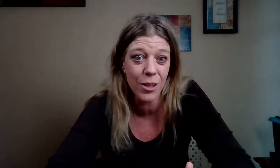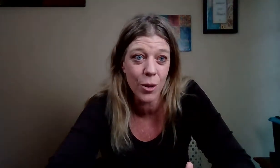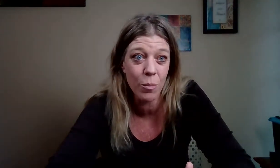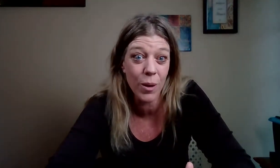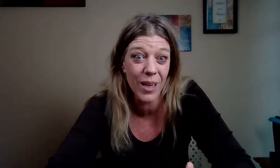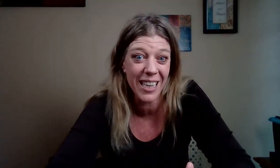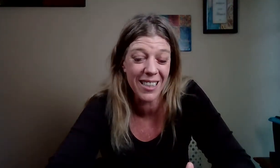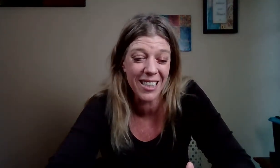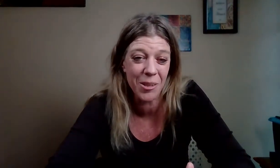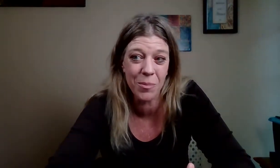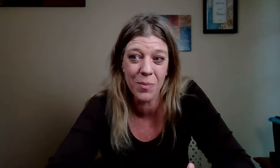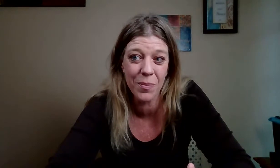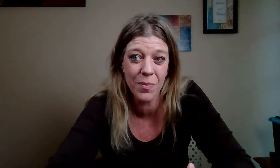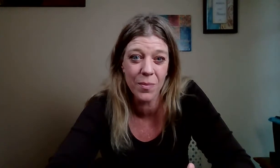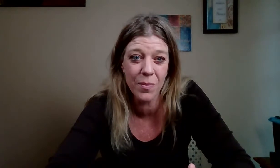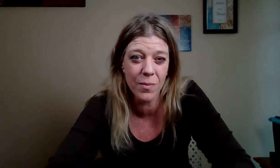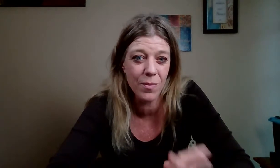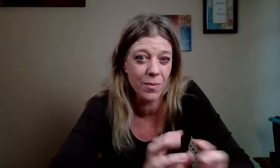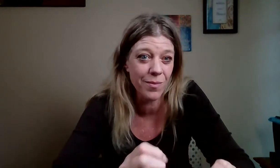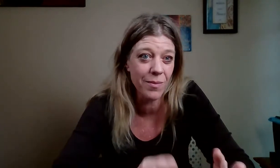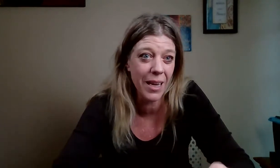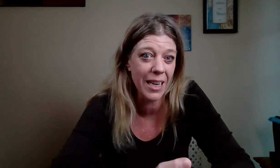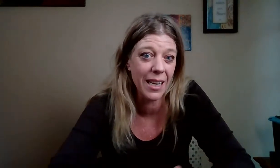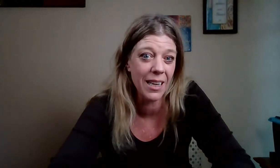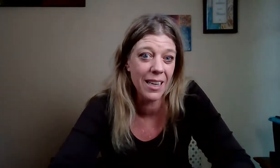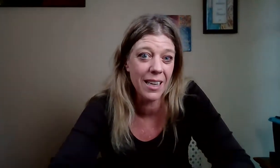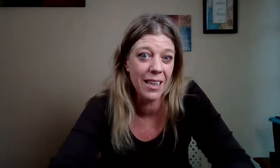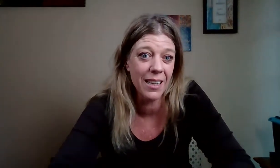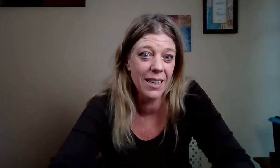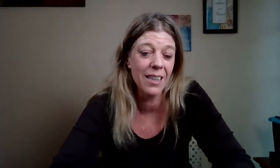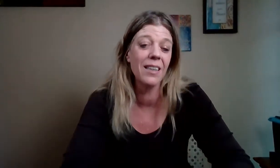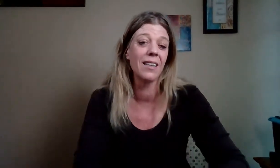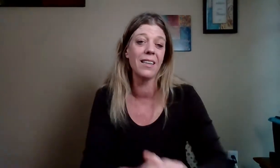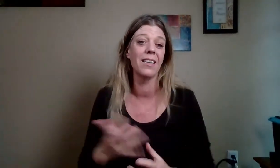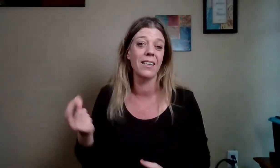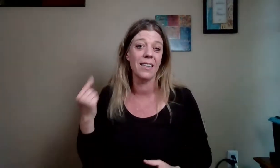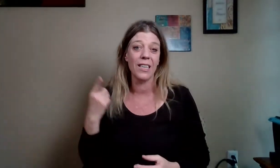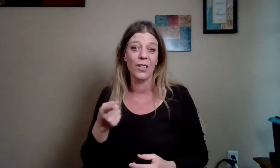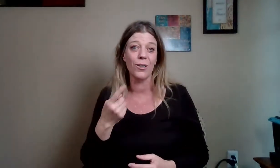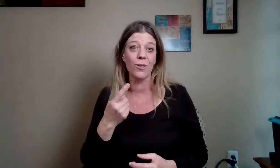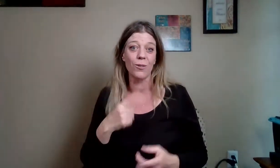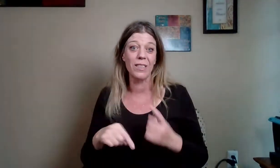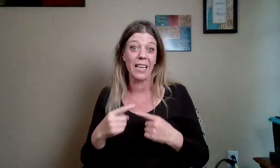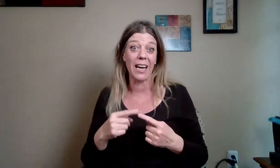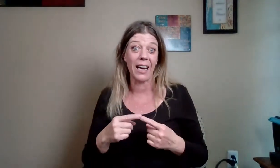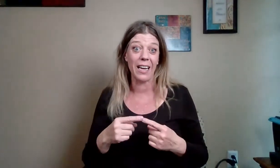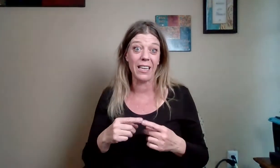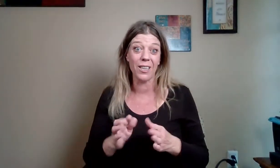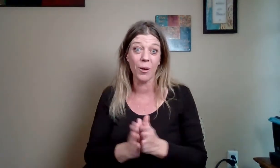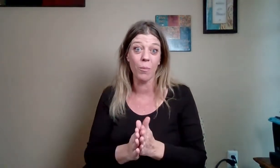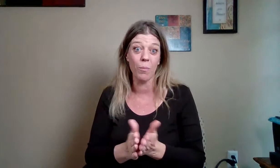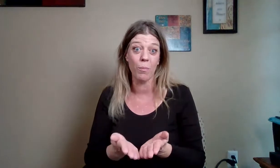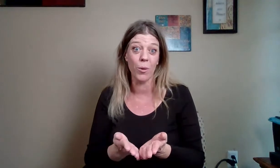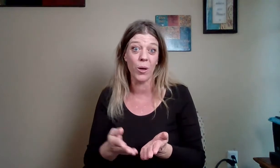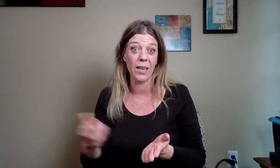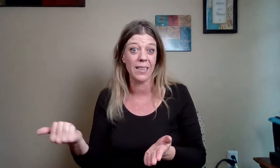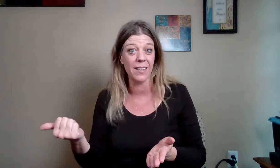you turn book into? Lenny, did you sign books?